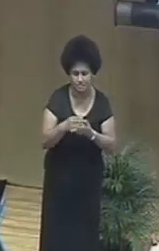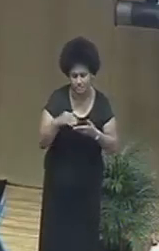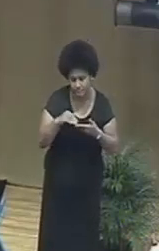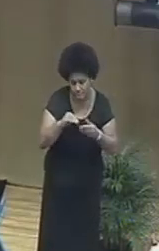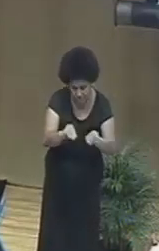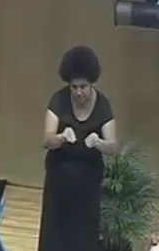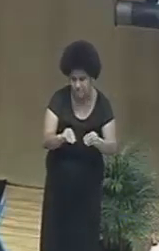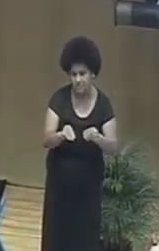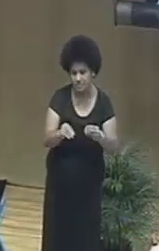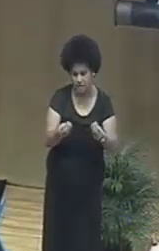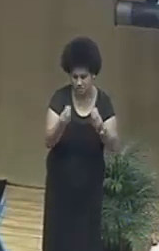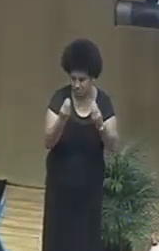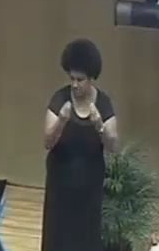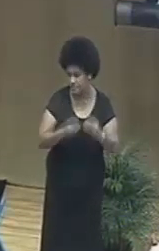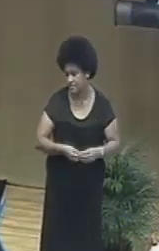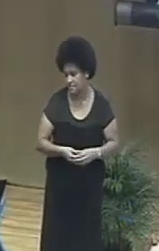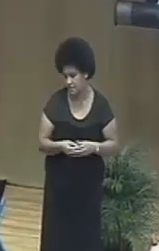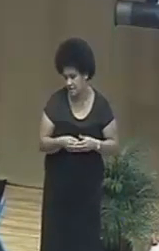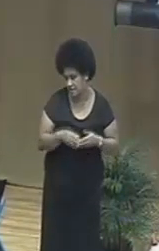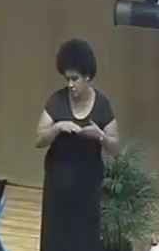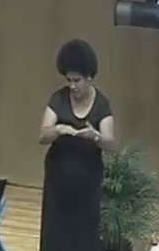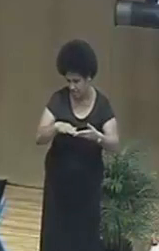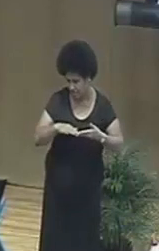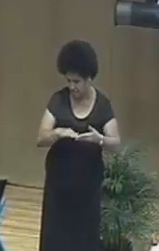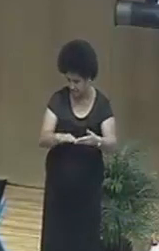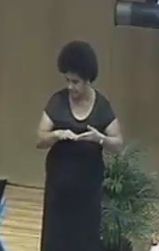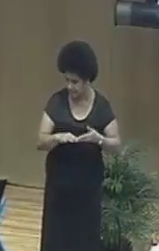groups that have been created by students to help in their learning.